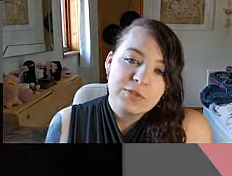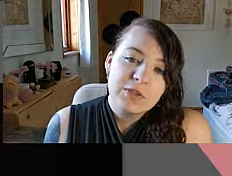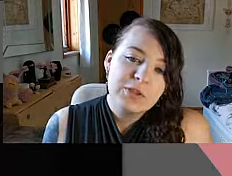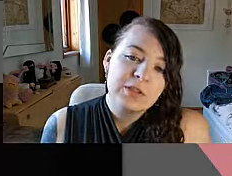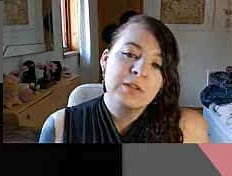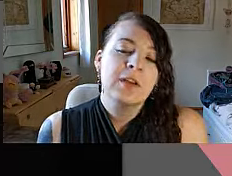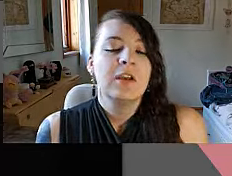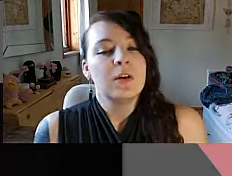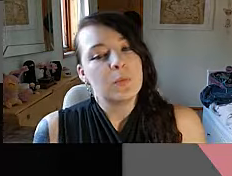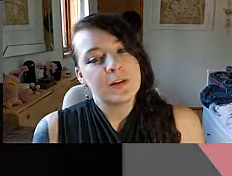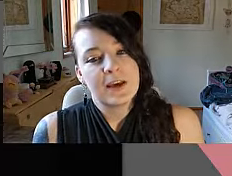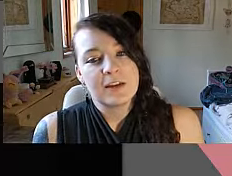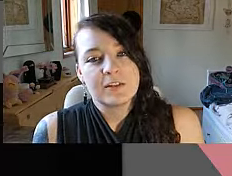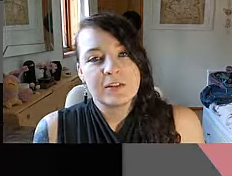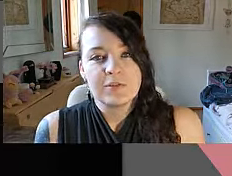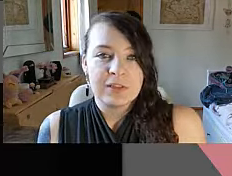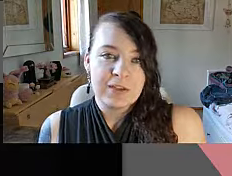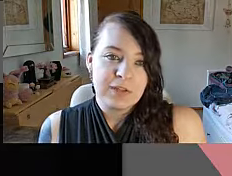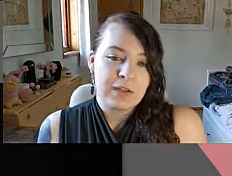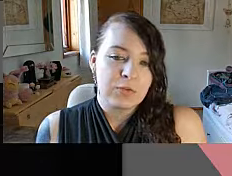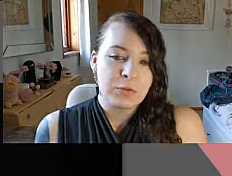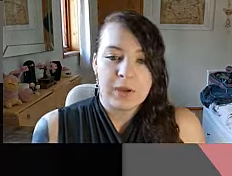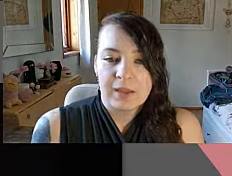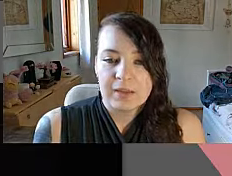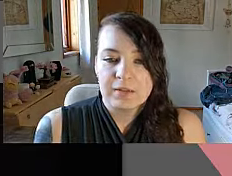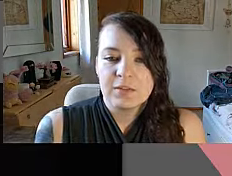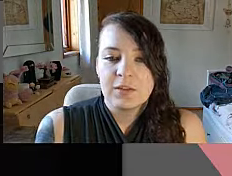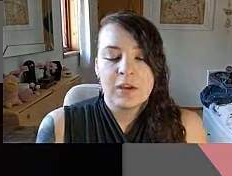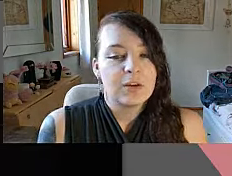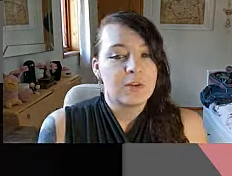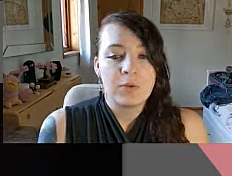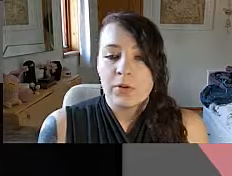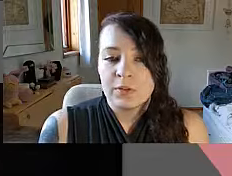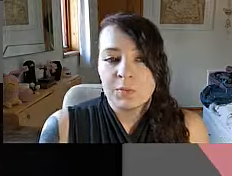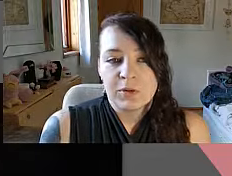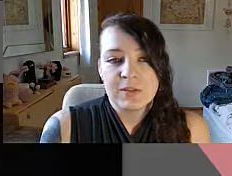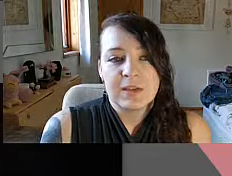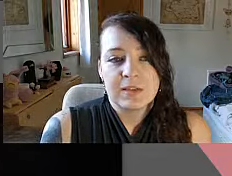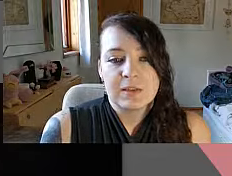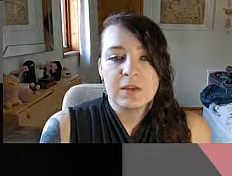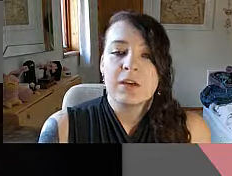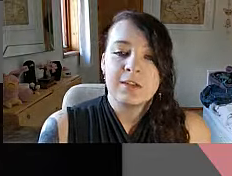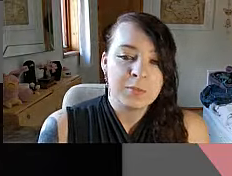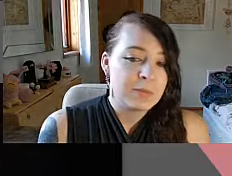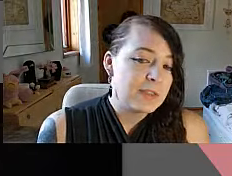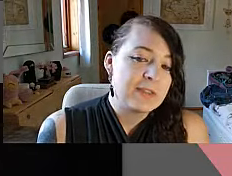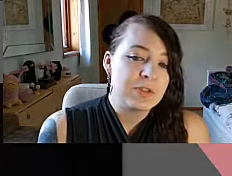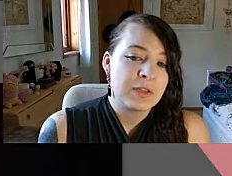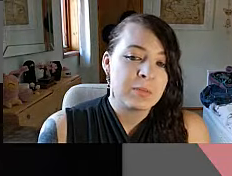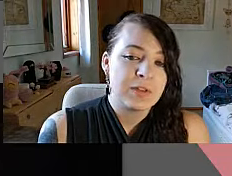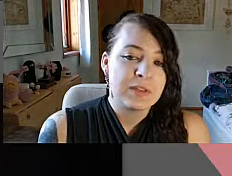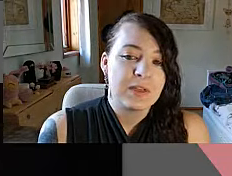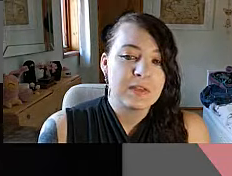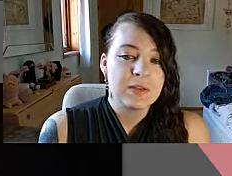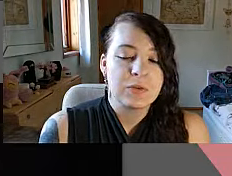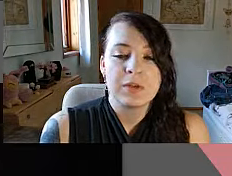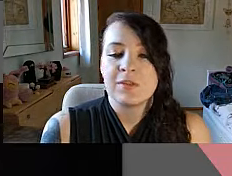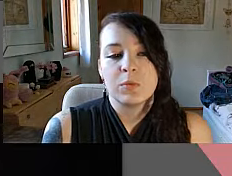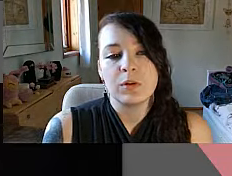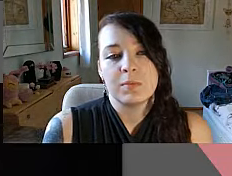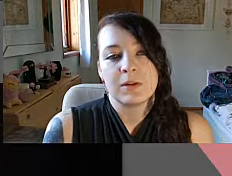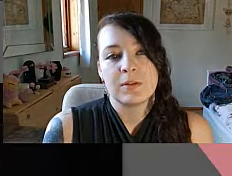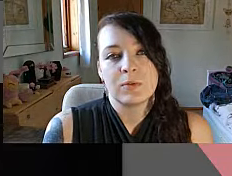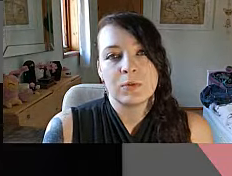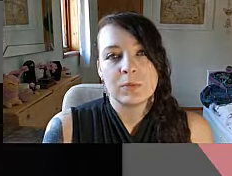left-handed version, one-handed for left hand or right hand, a no-holds preset, a low mobility strain preset, or